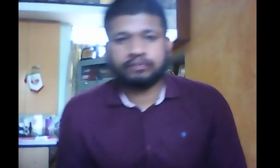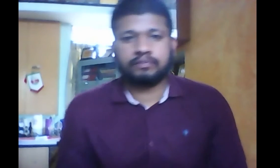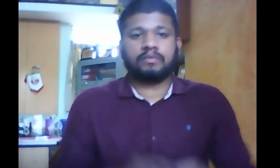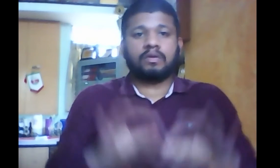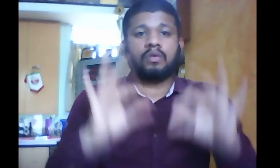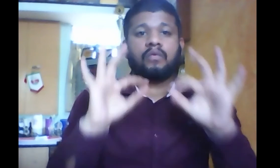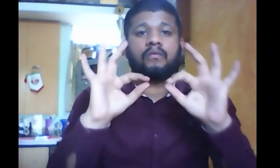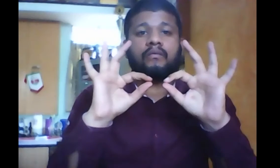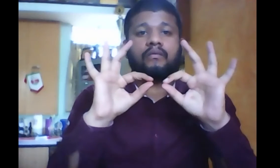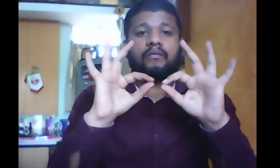Family.